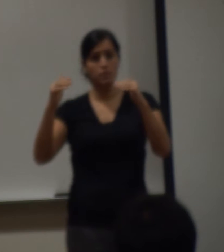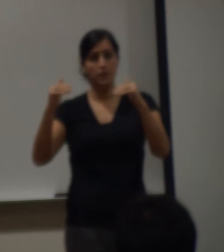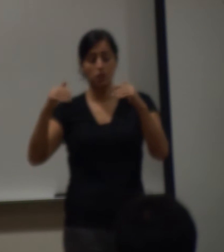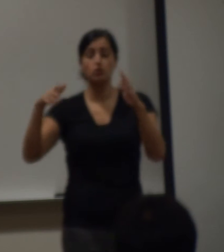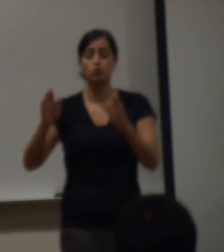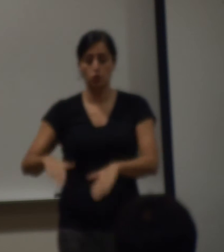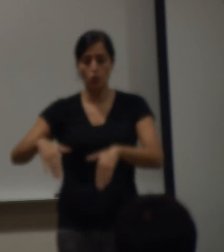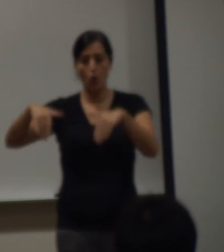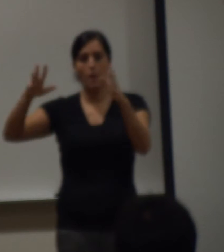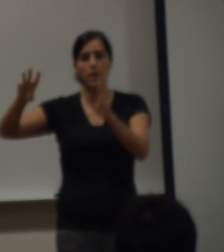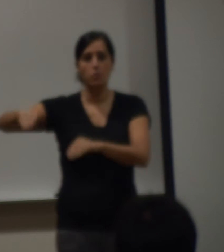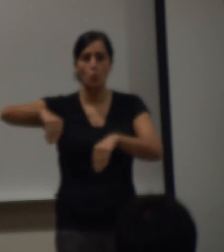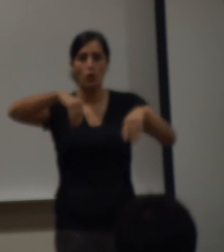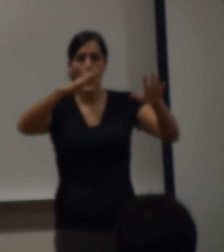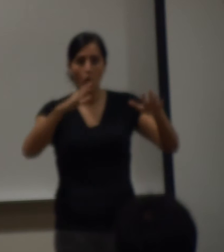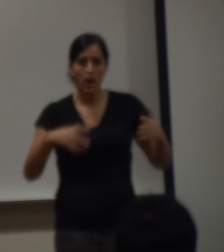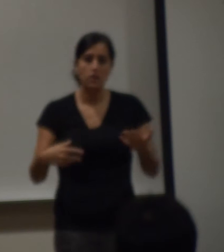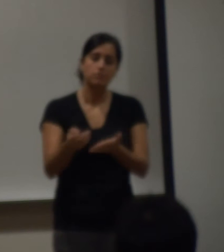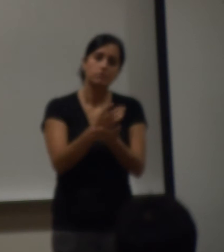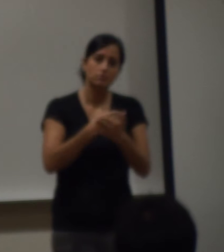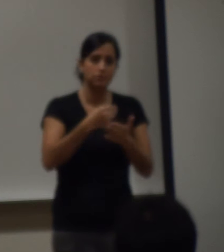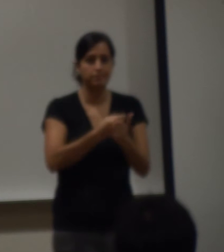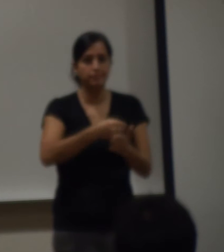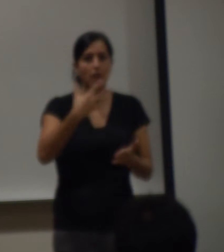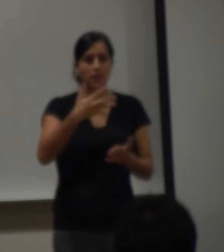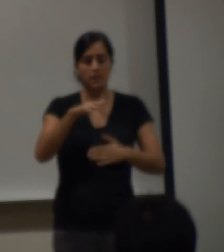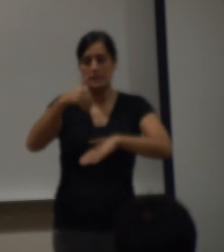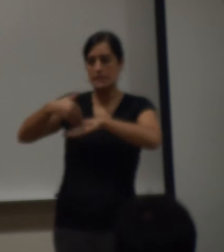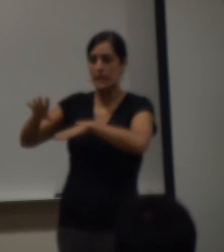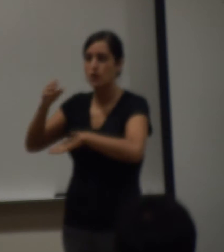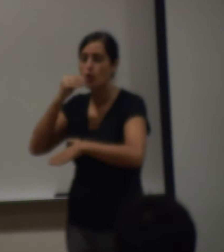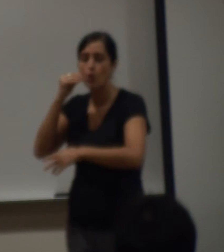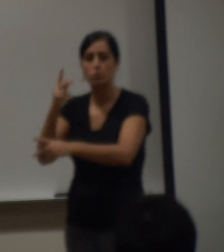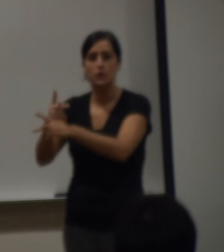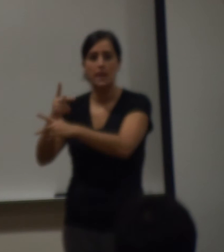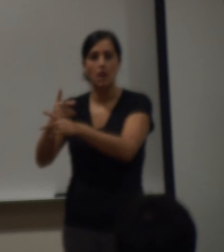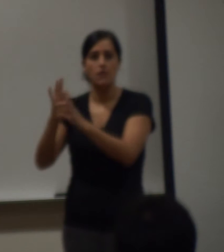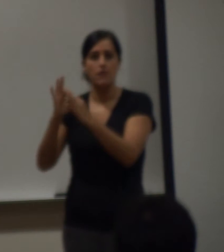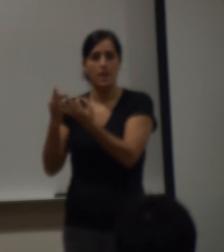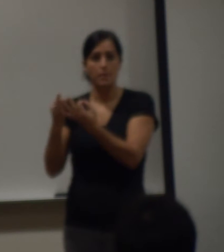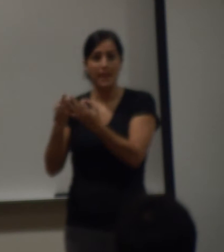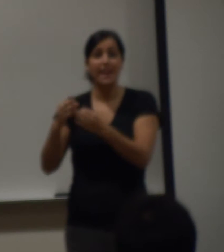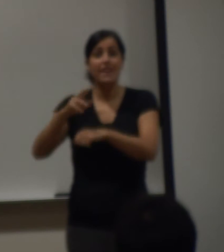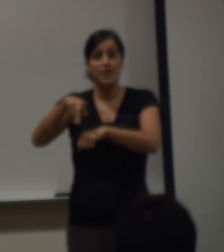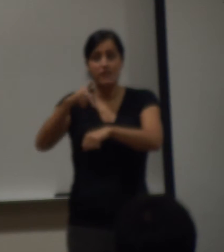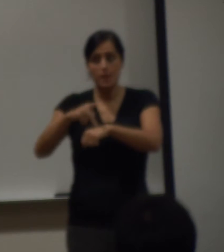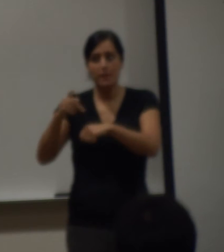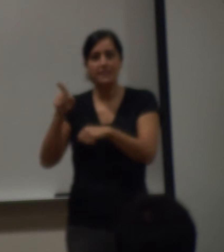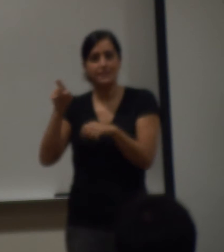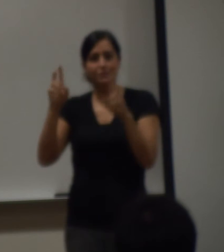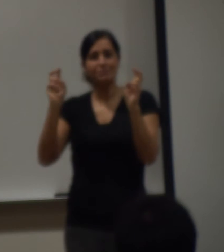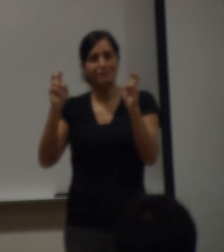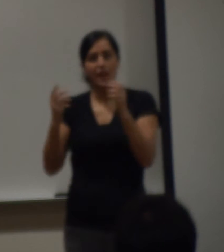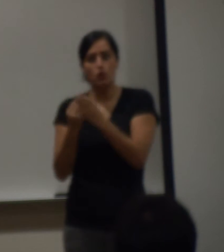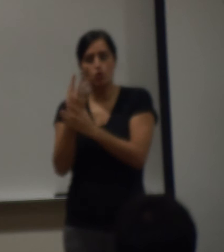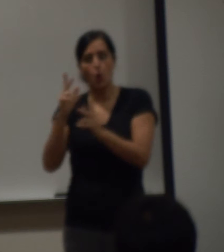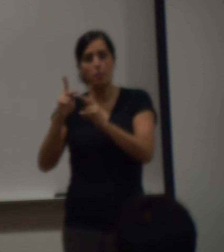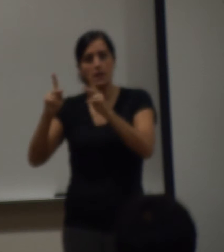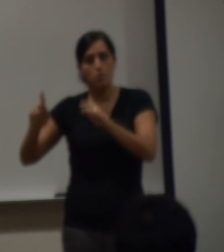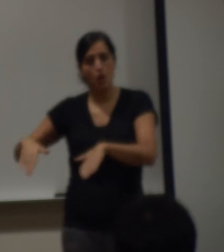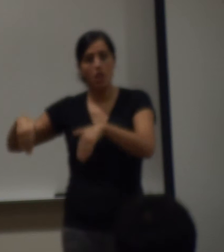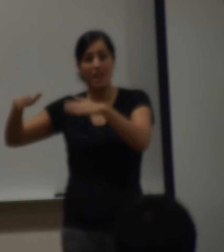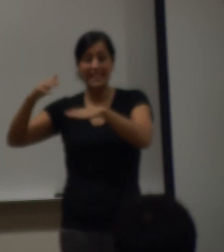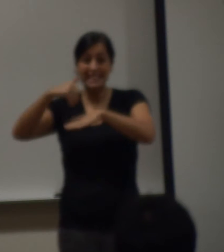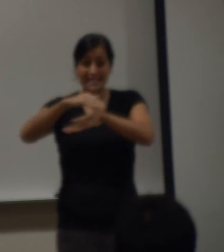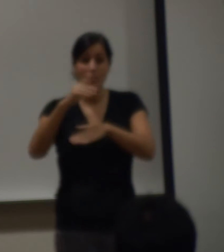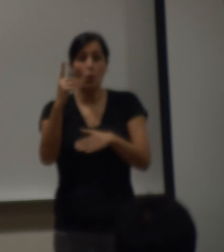go abroad, make money, and send it home. The Philippines grows people for export. They send about 1 million